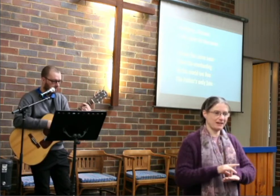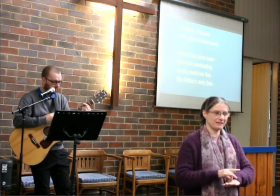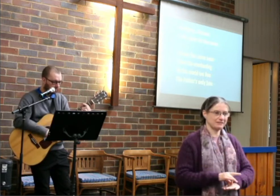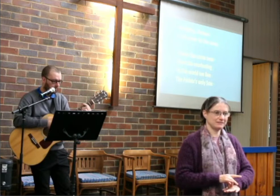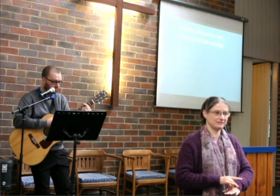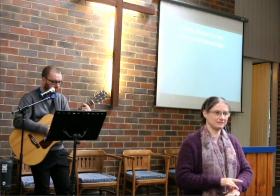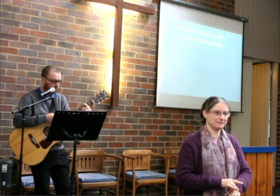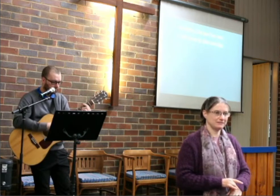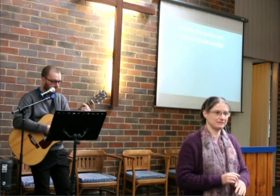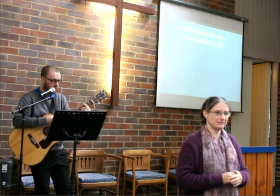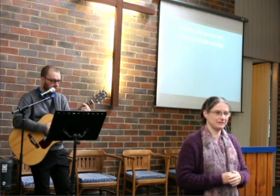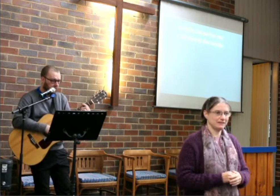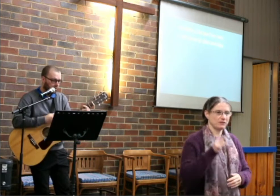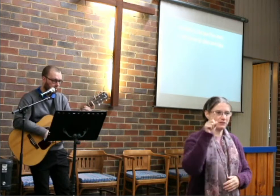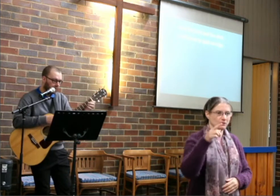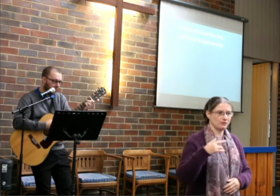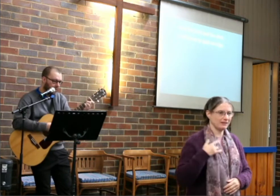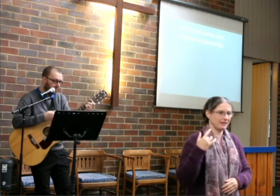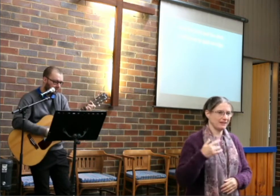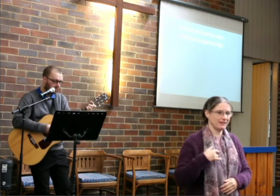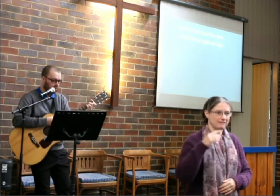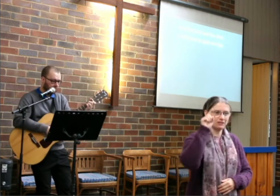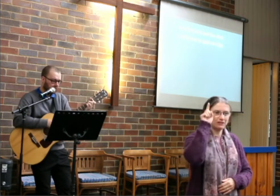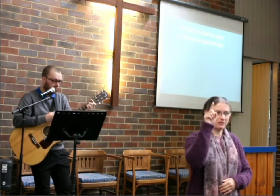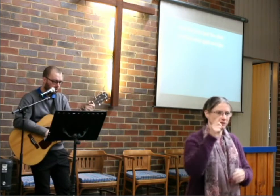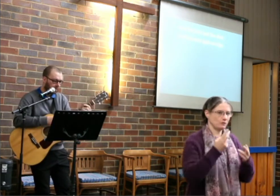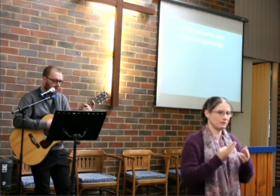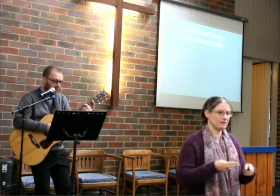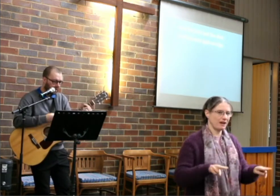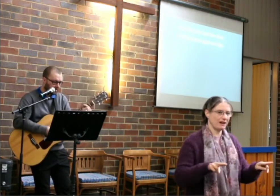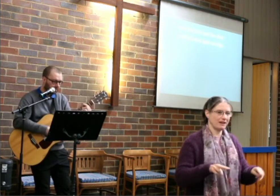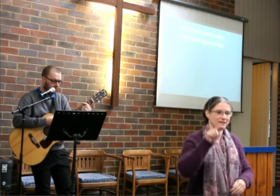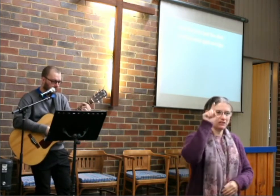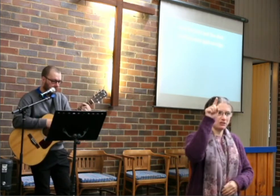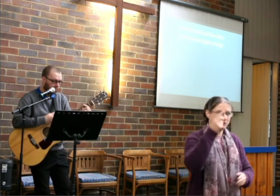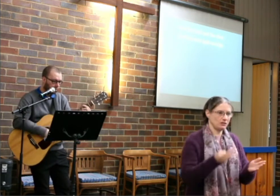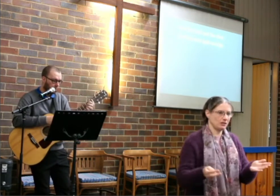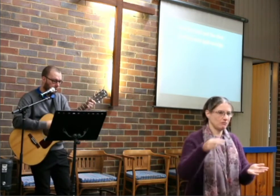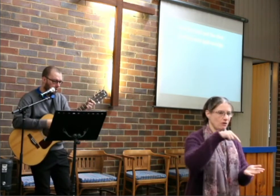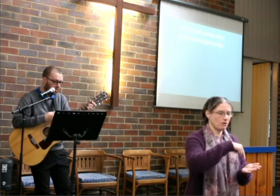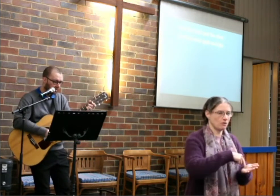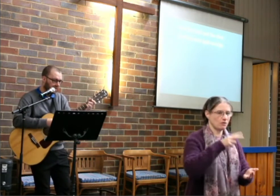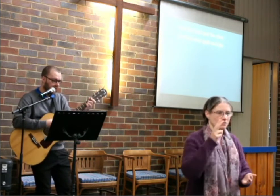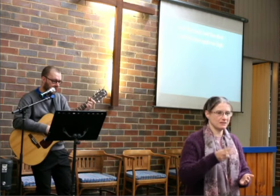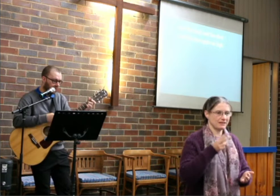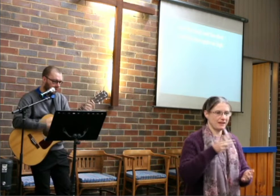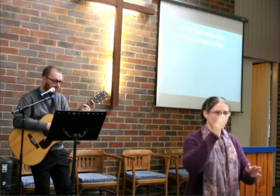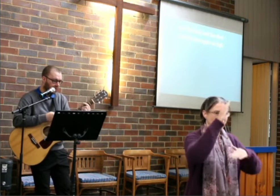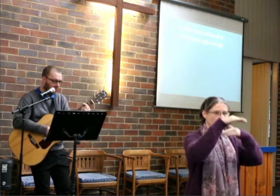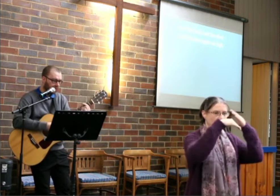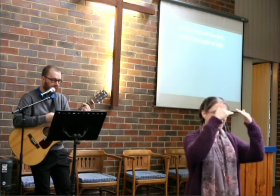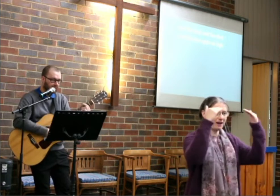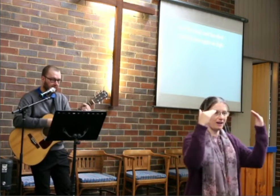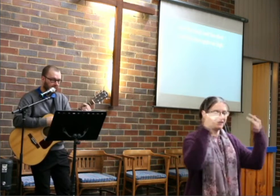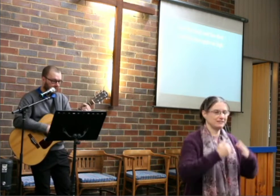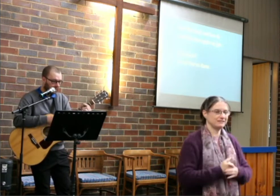Son. And you lived, and you died, and you rose again on